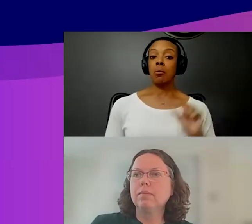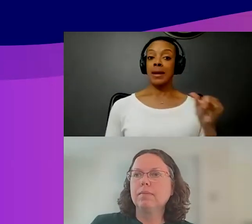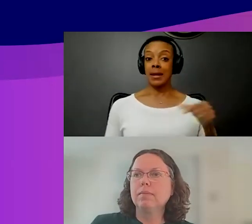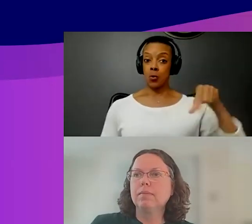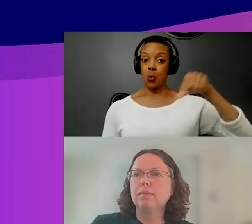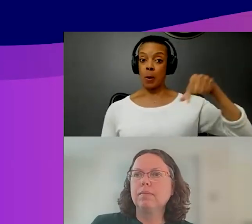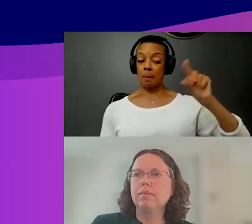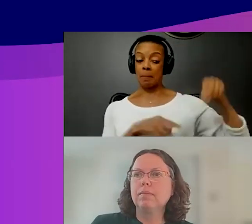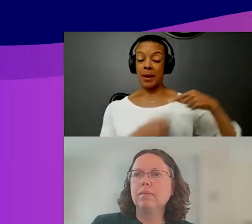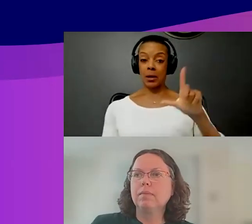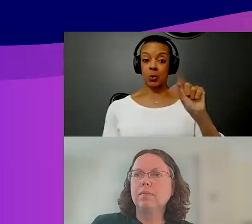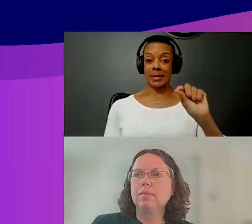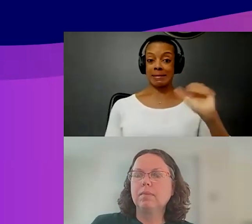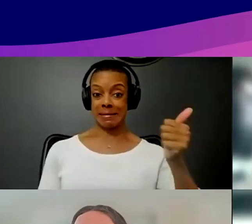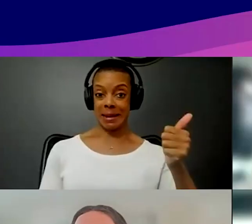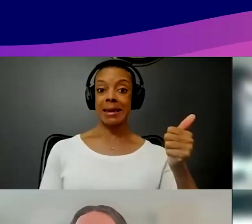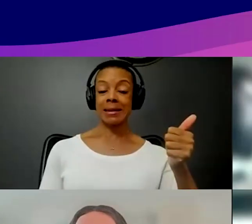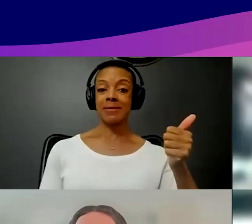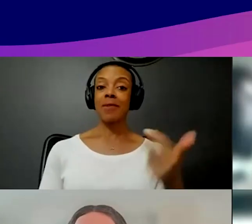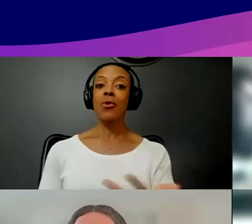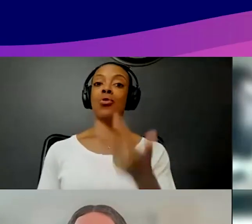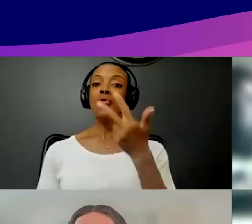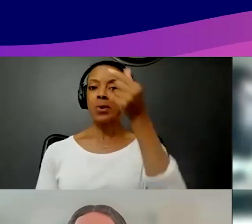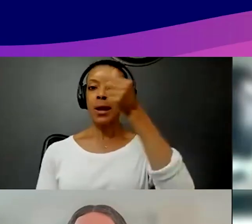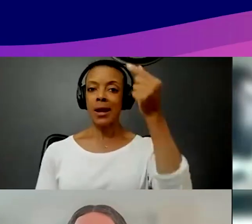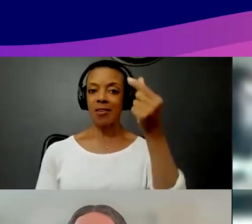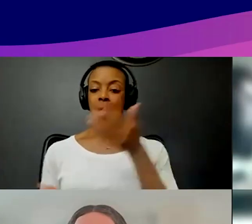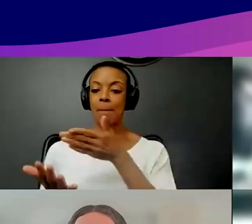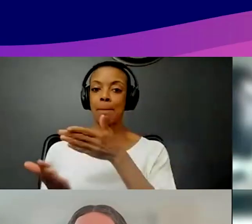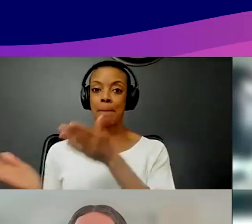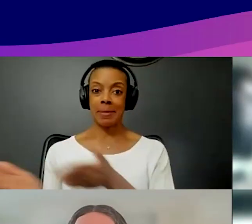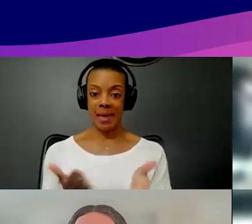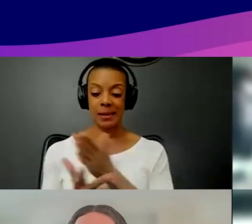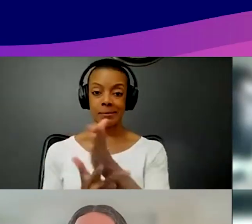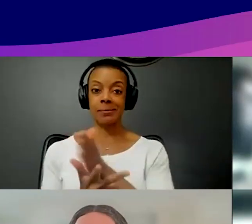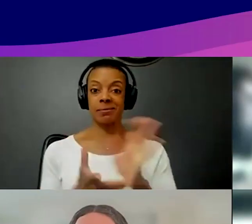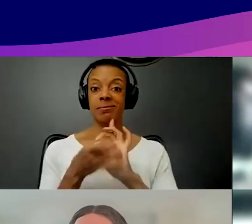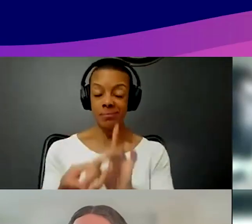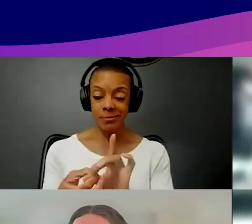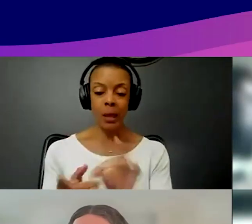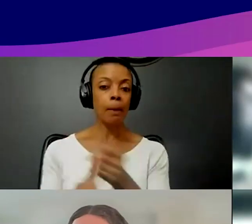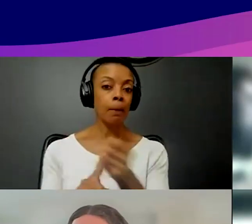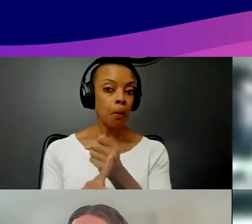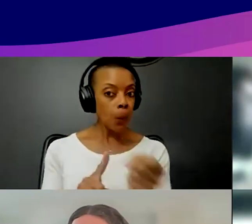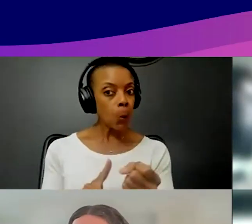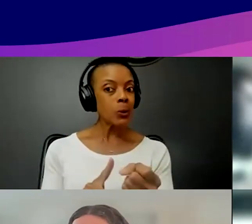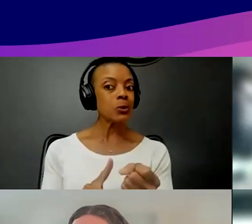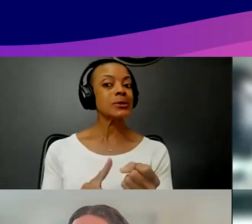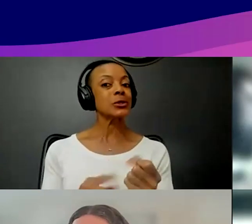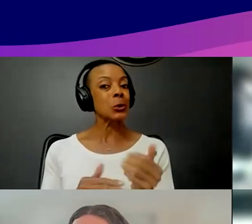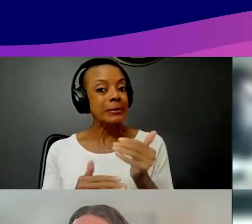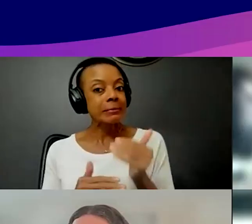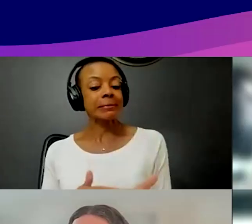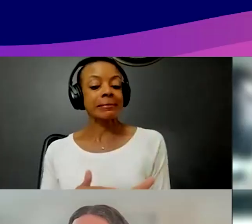three government plans regarding mistreatment. We've been slowly making a structure